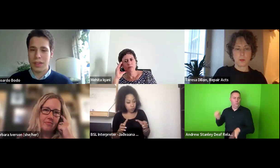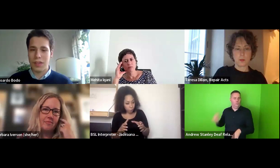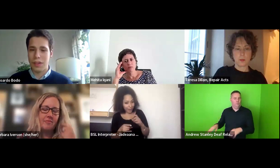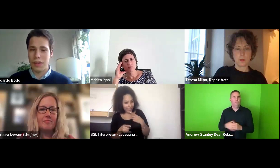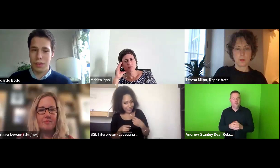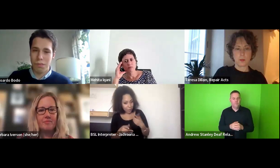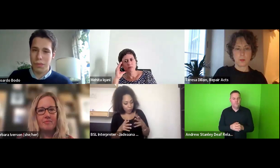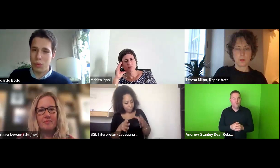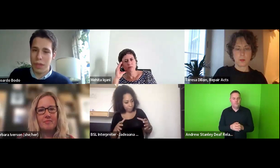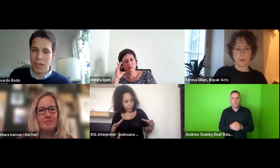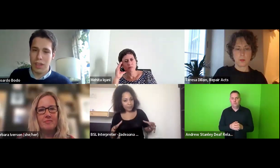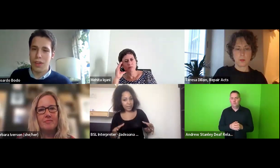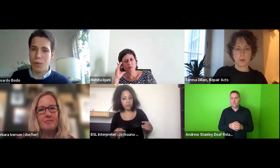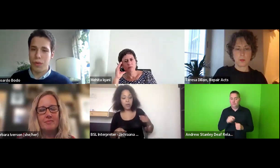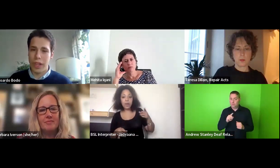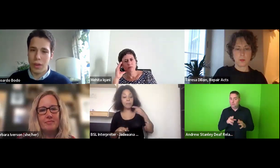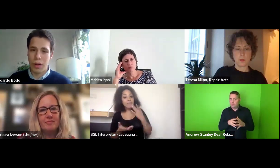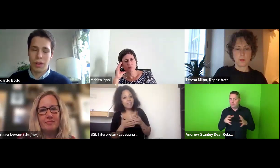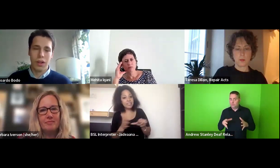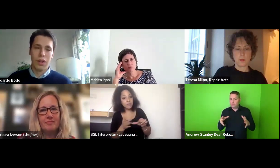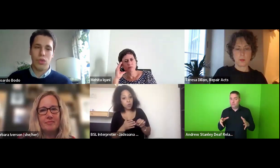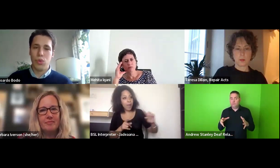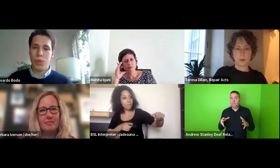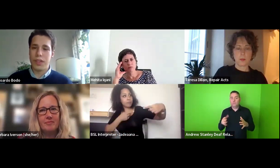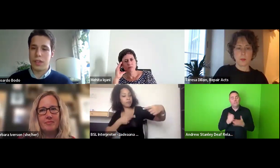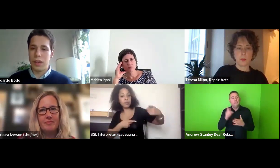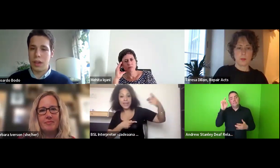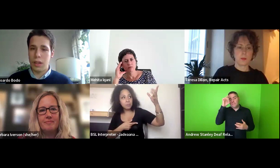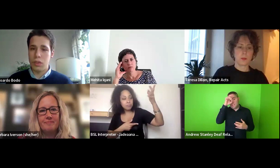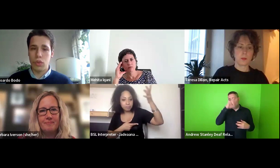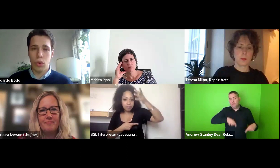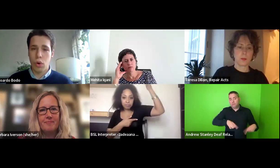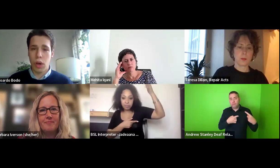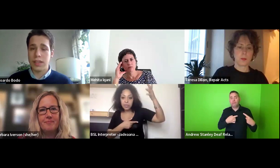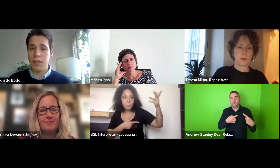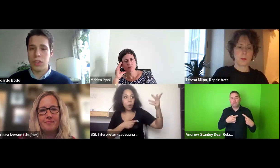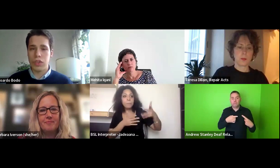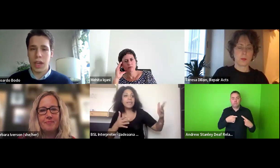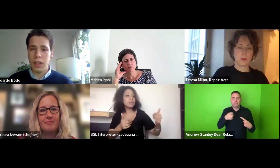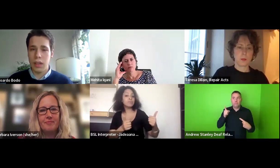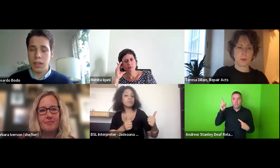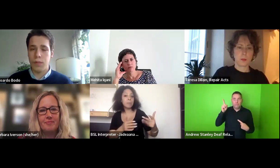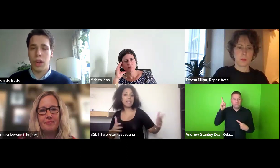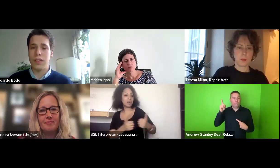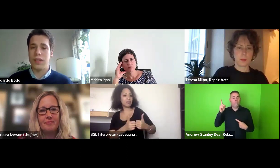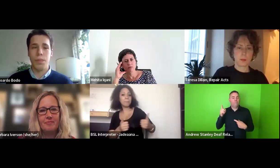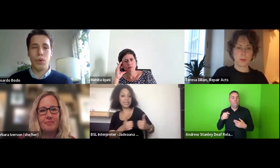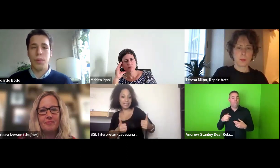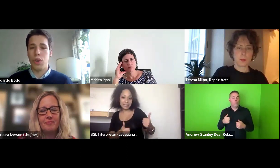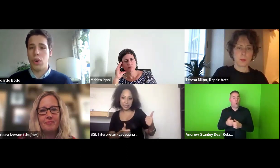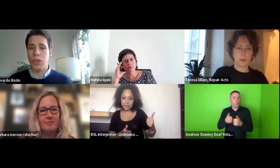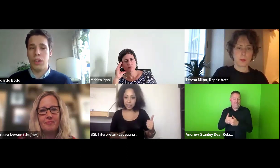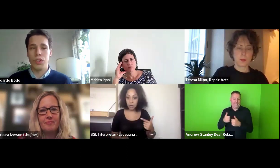parliament that will be even more friendlier to this. And so as civil society, this for us,